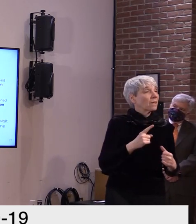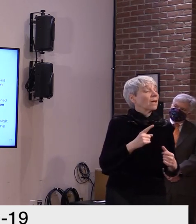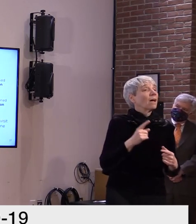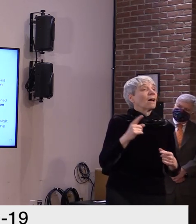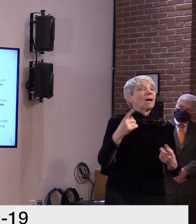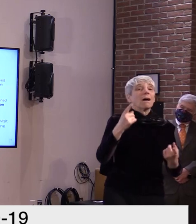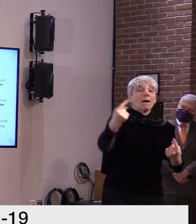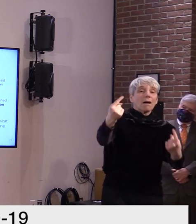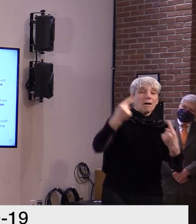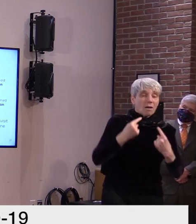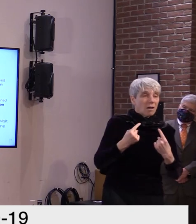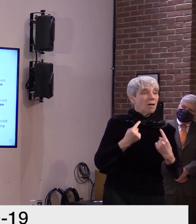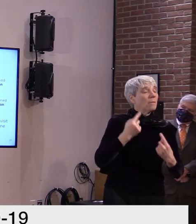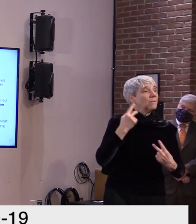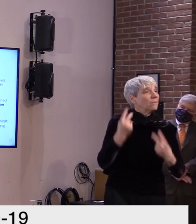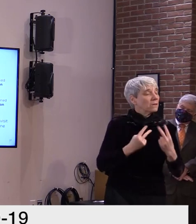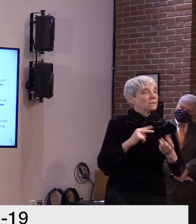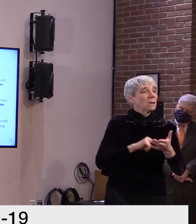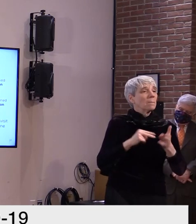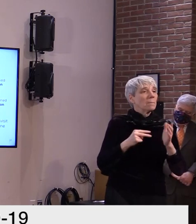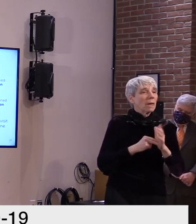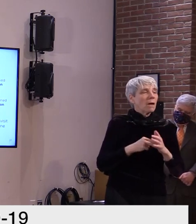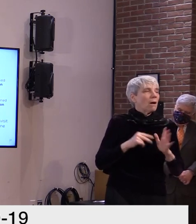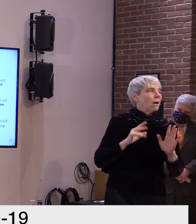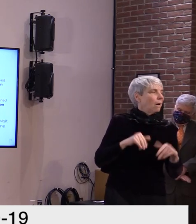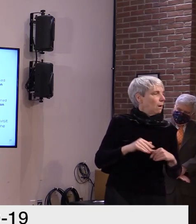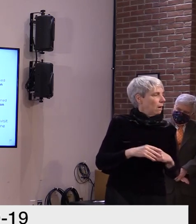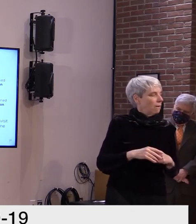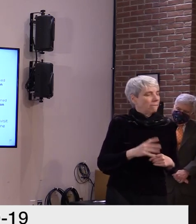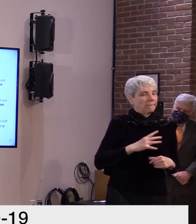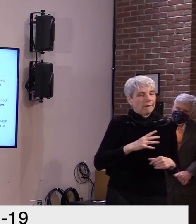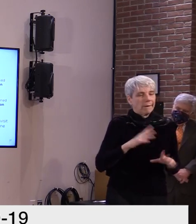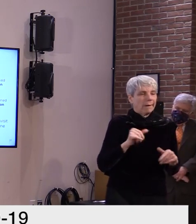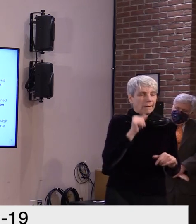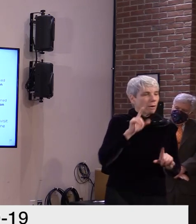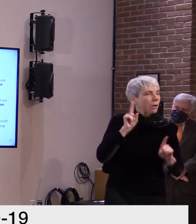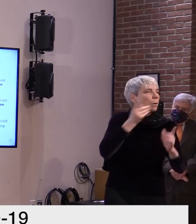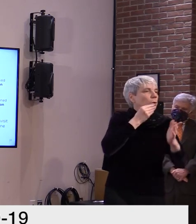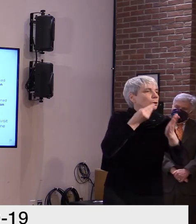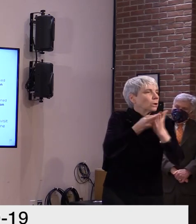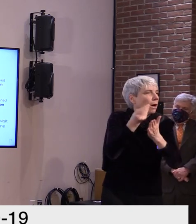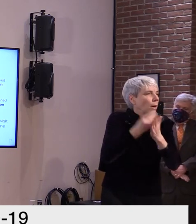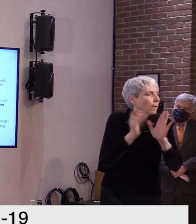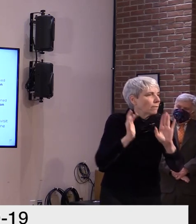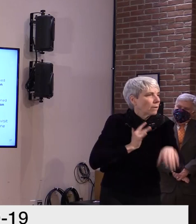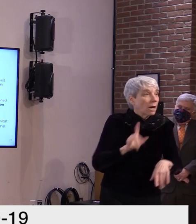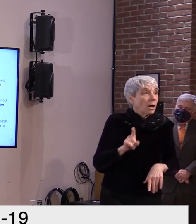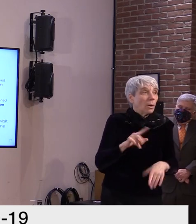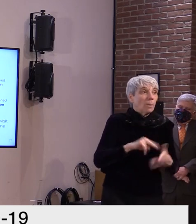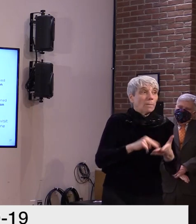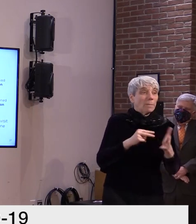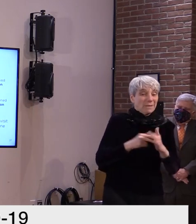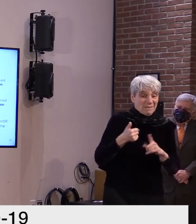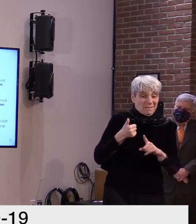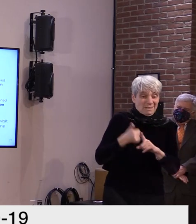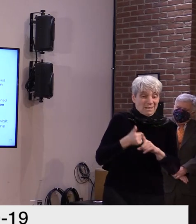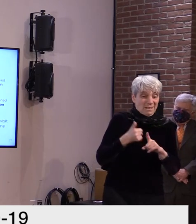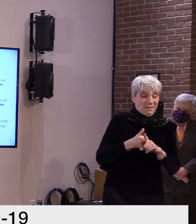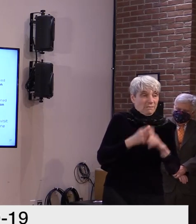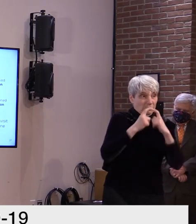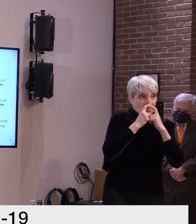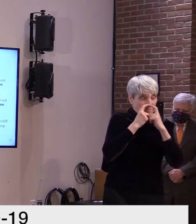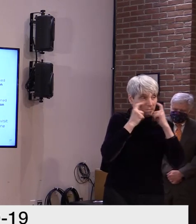go out to the store. If your guests are in quarantine, they should wear a mask in common